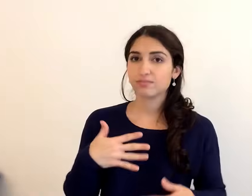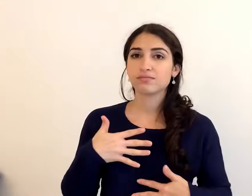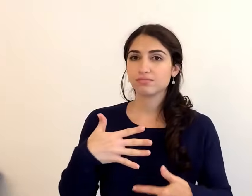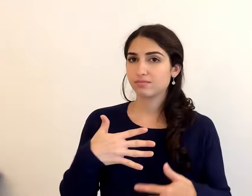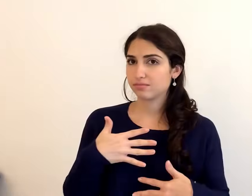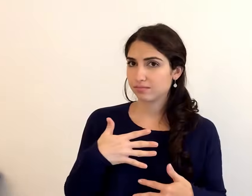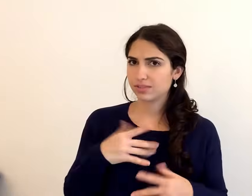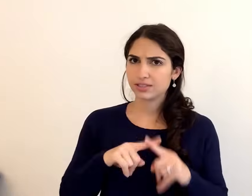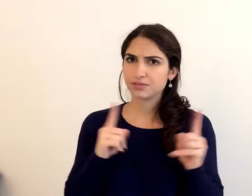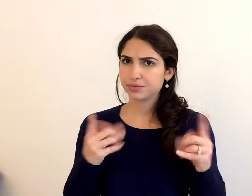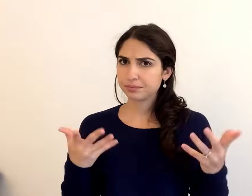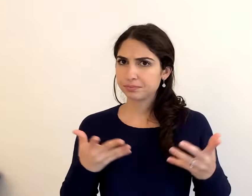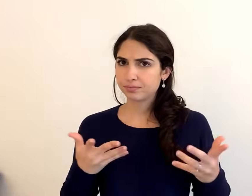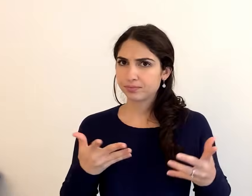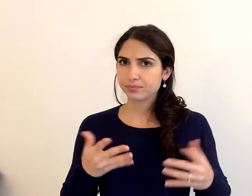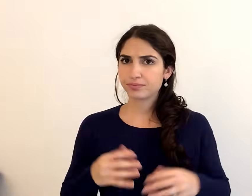Scared, breathe. What's the difference?